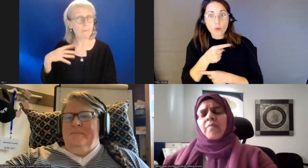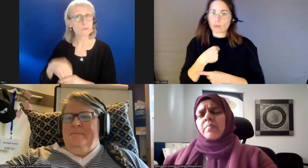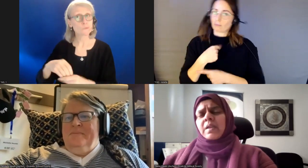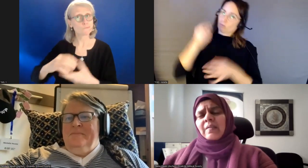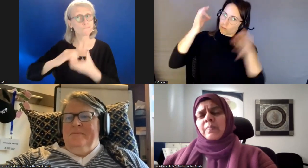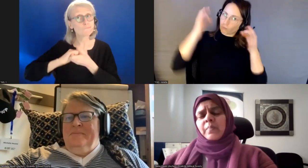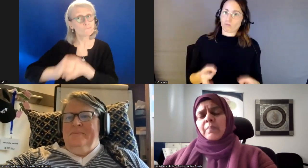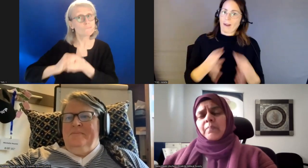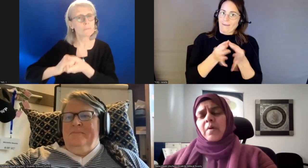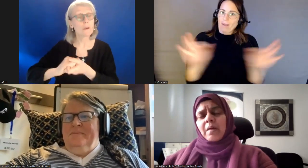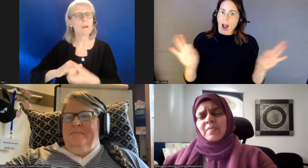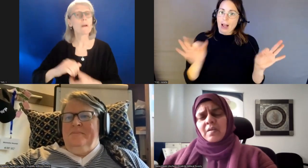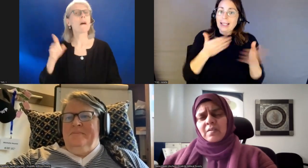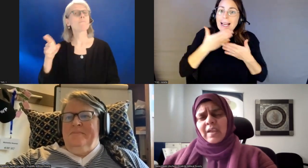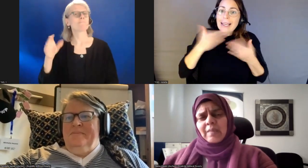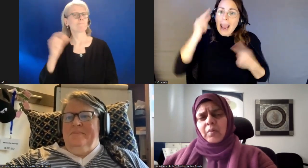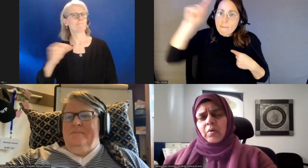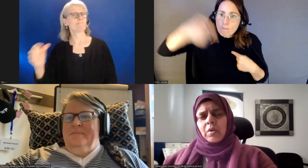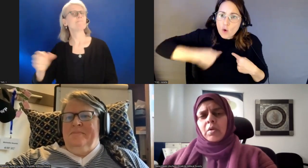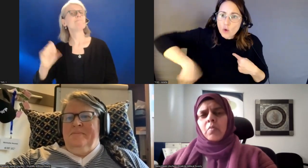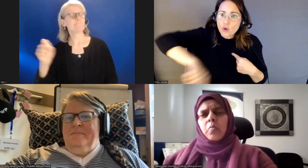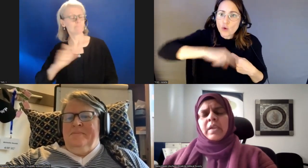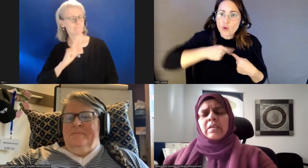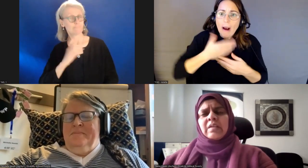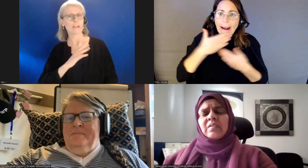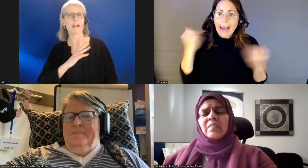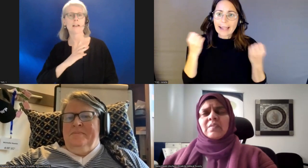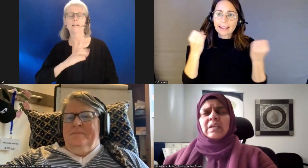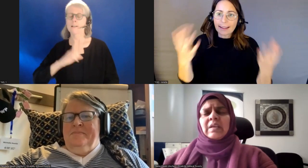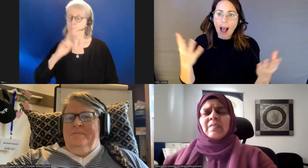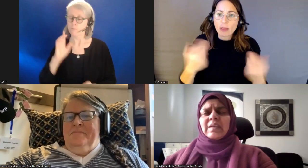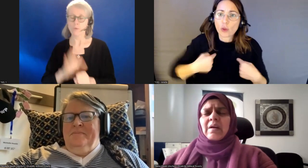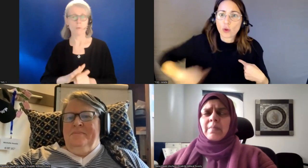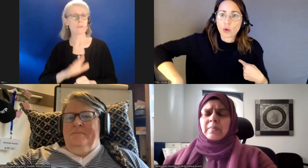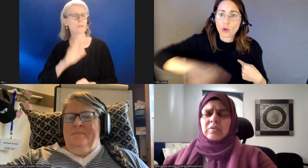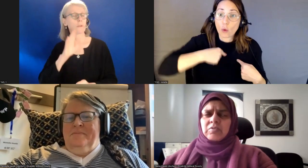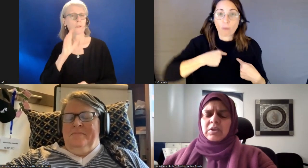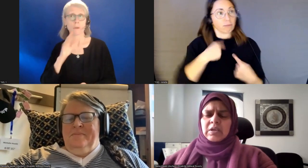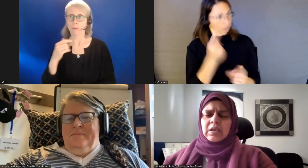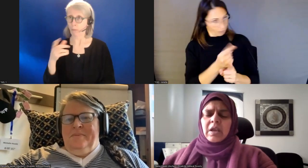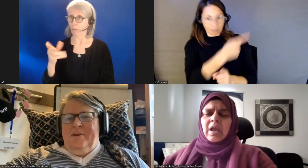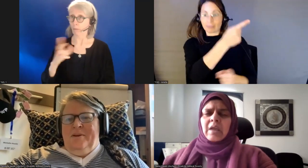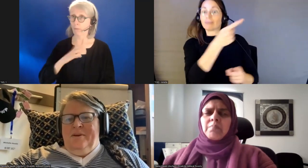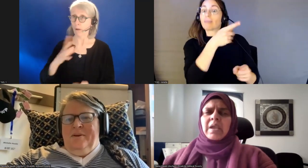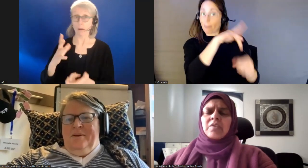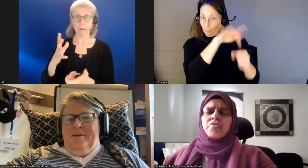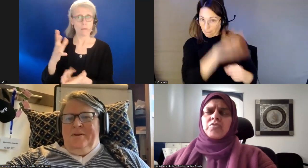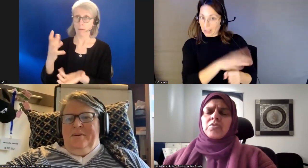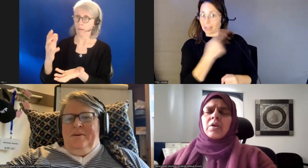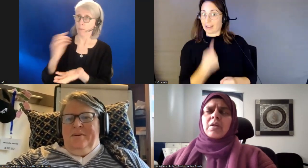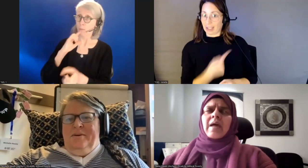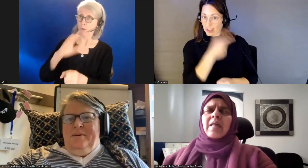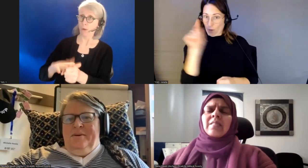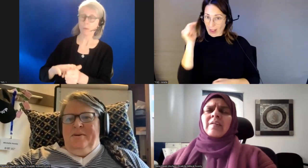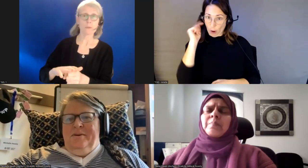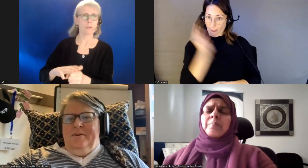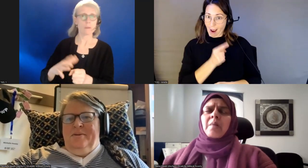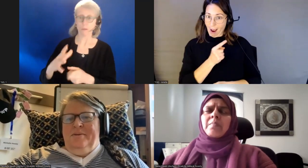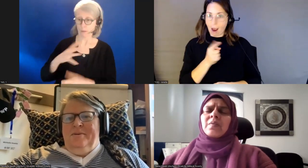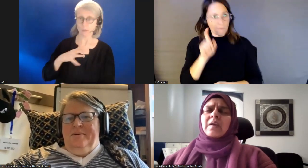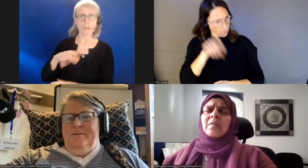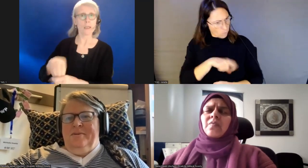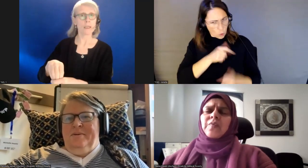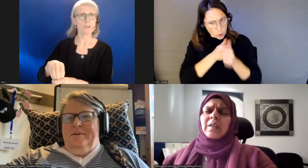the government has put a promise on the table. We need to seize the opportunity and make sure that